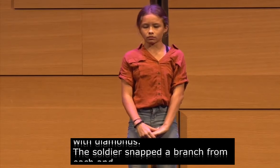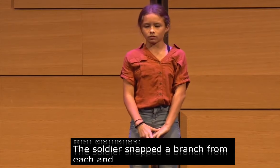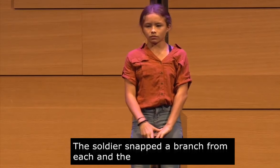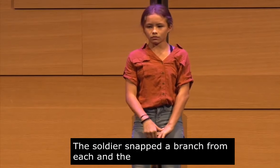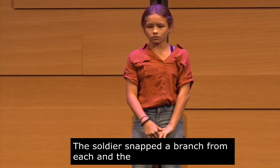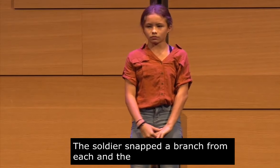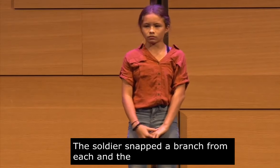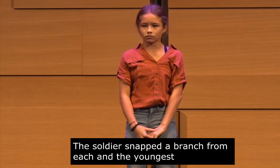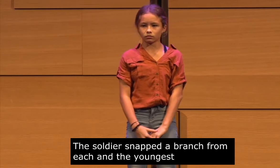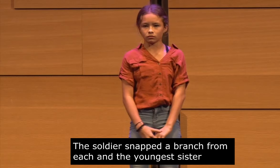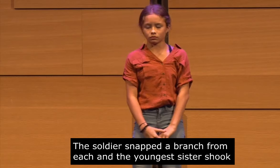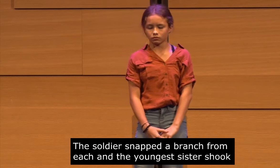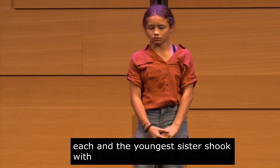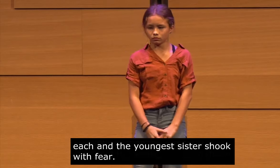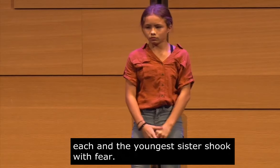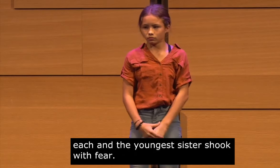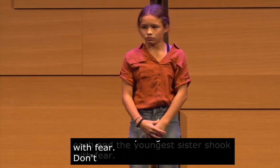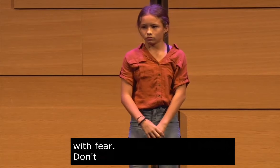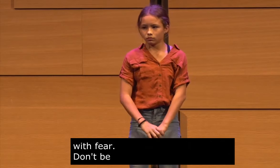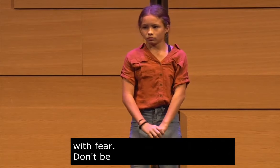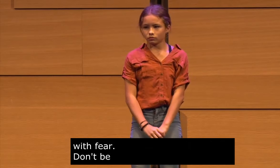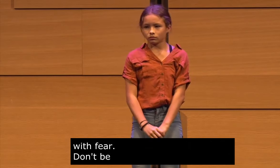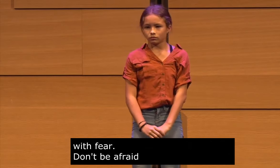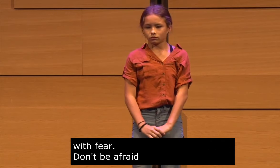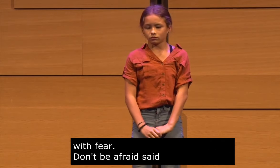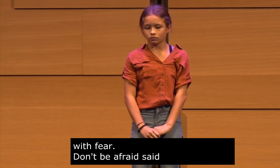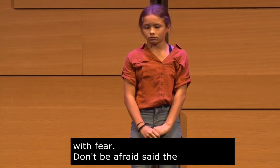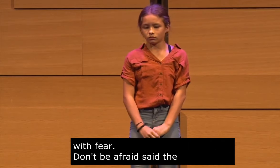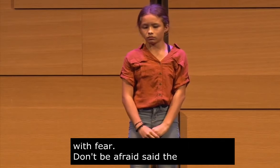each, and the youngest sister shook with fear. "Don't be afraid," said the